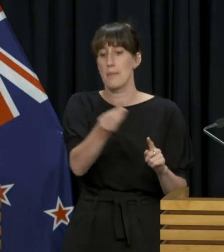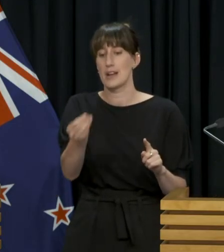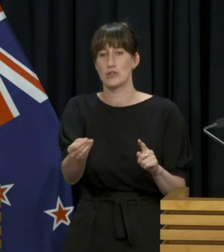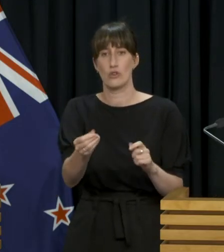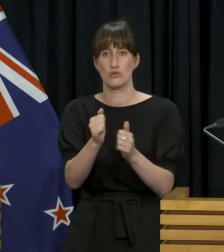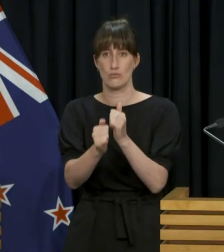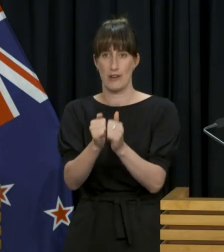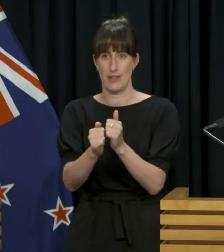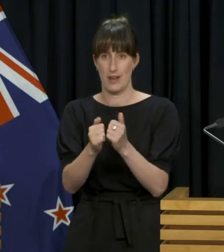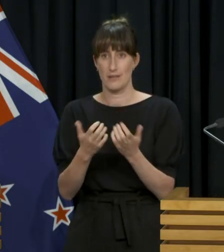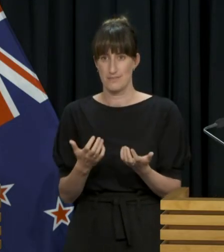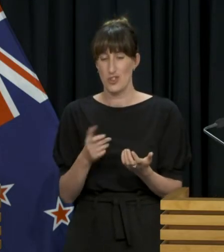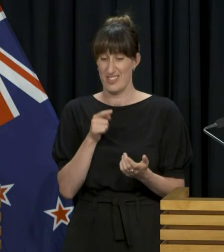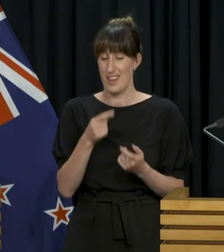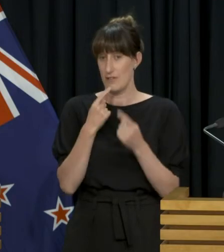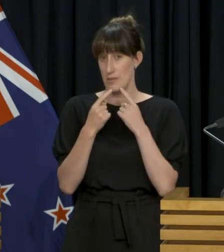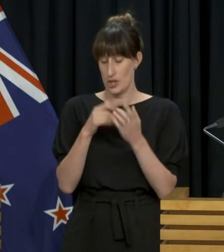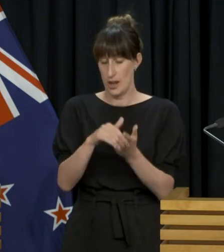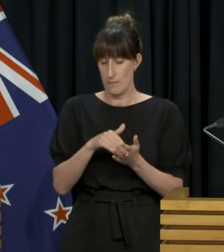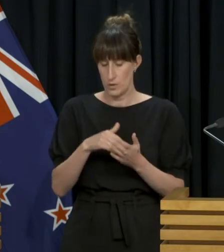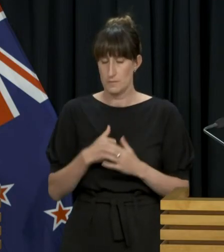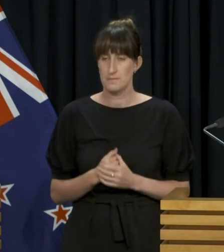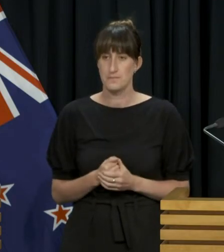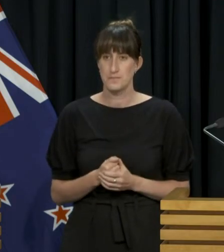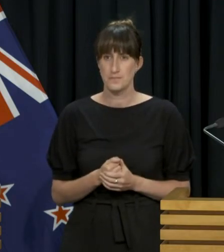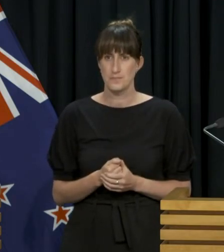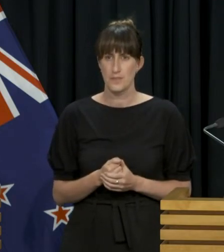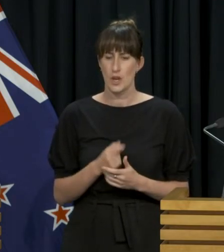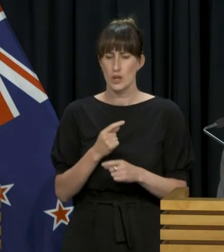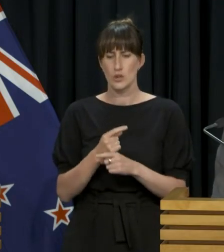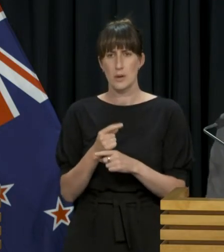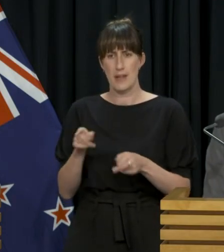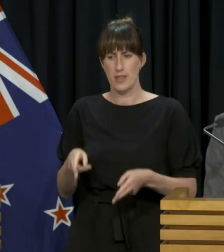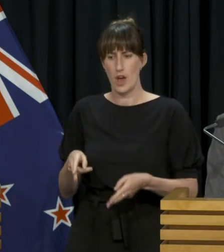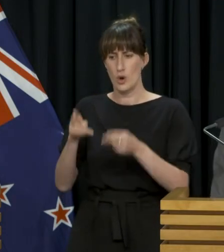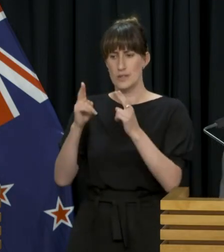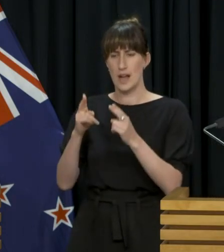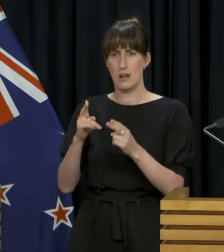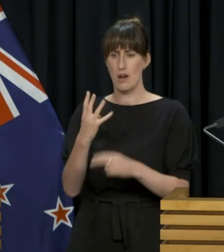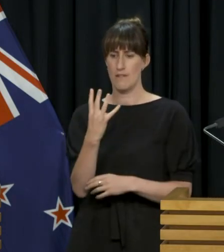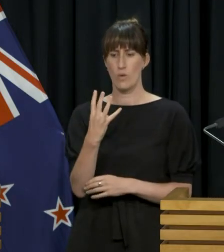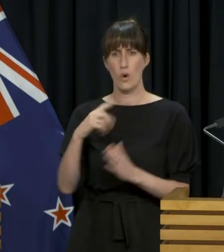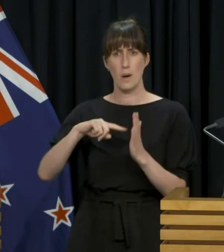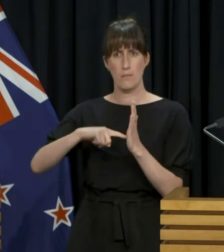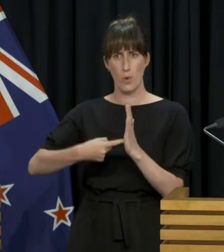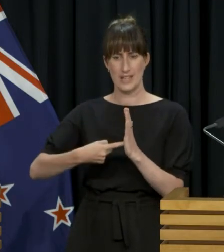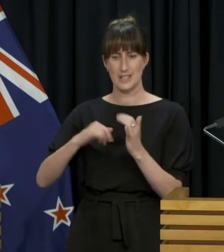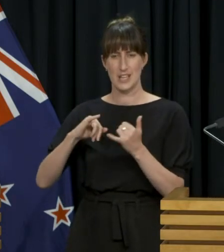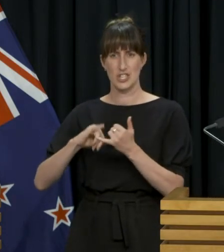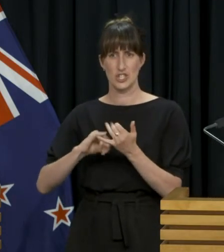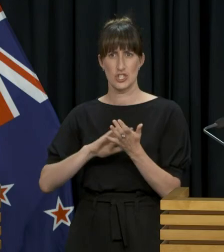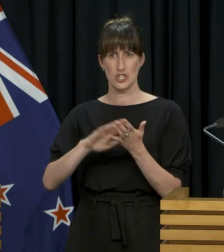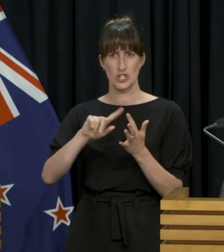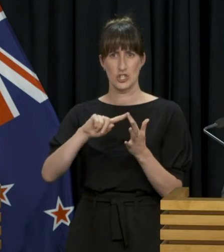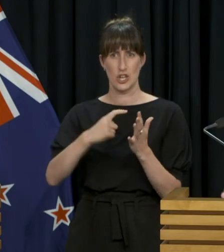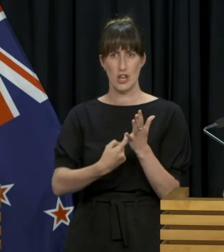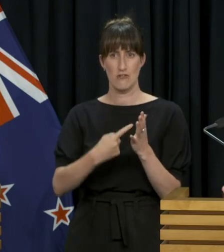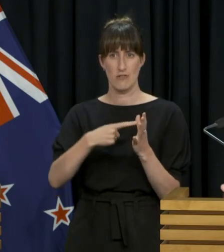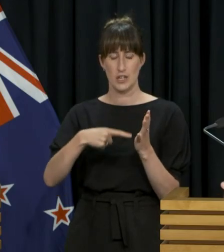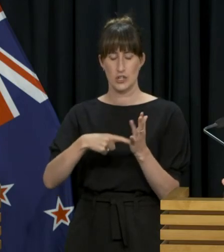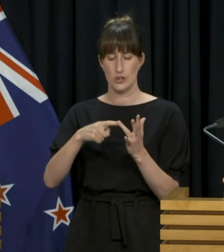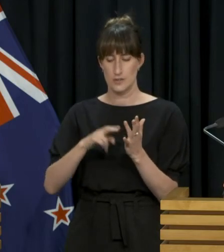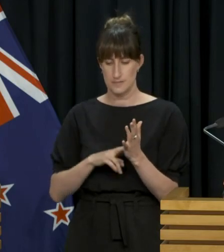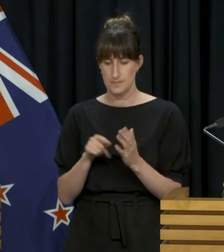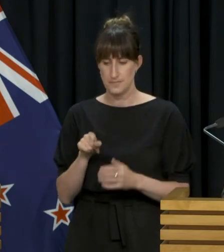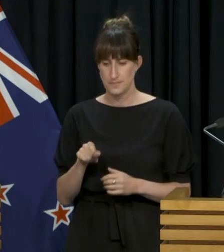helpful additional information last evening. The 4 points at Sheraton is a situation where there is